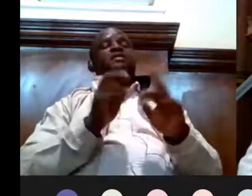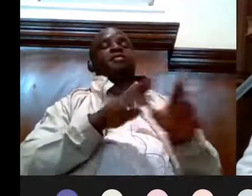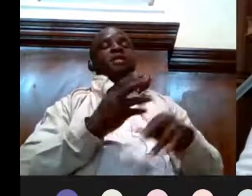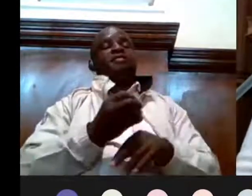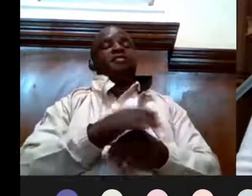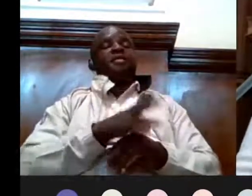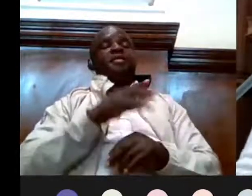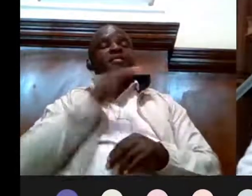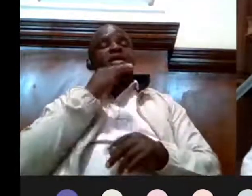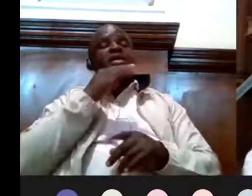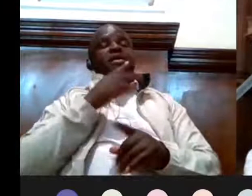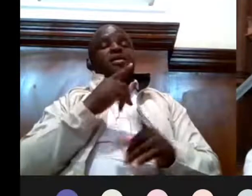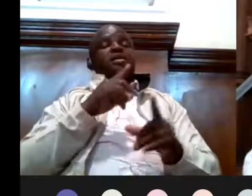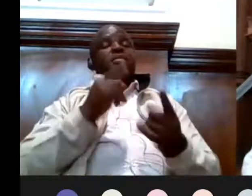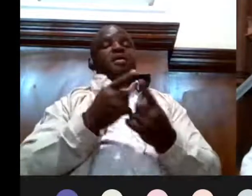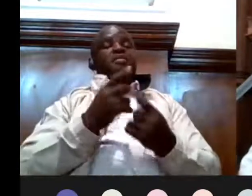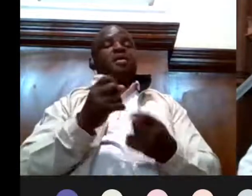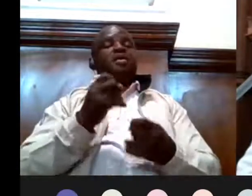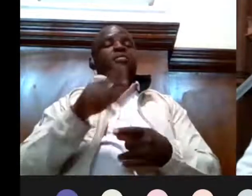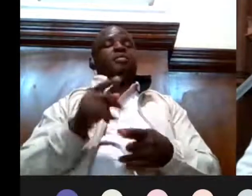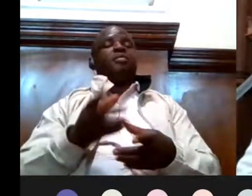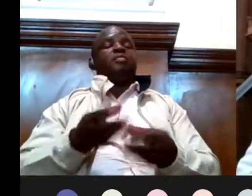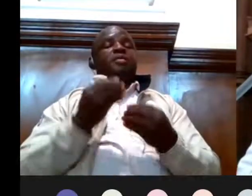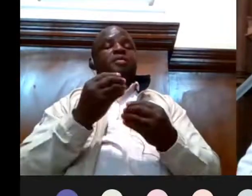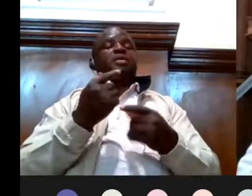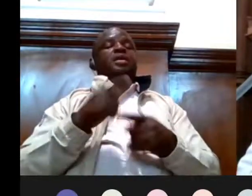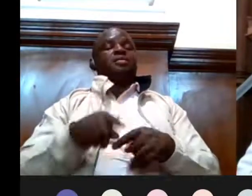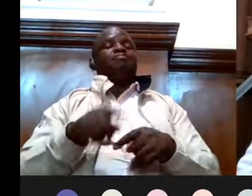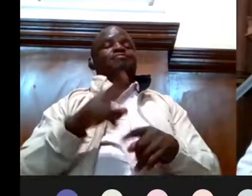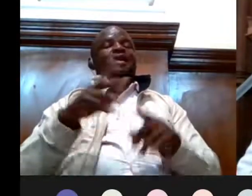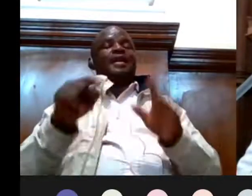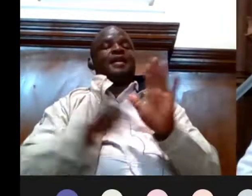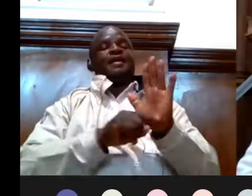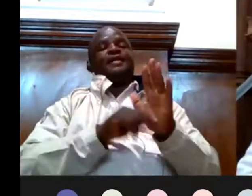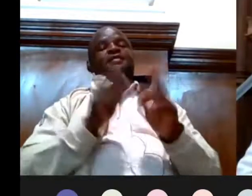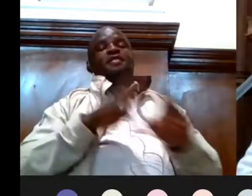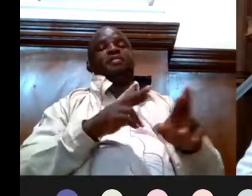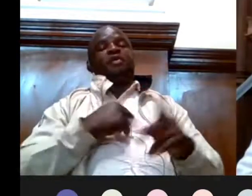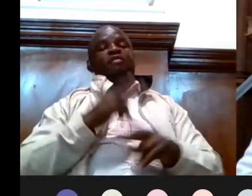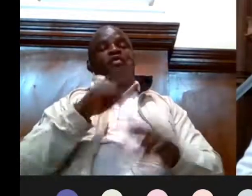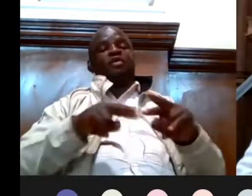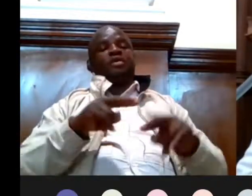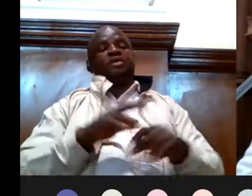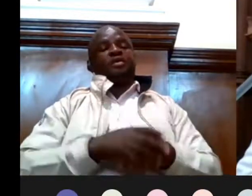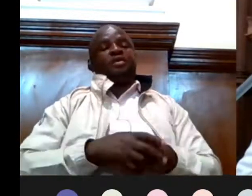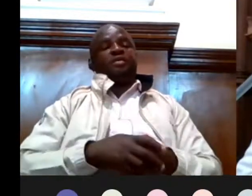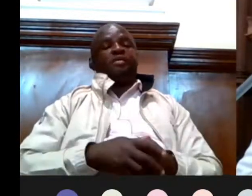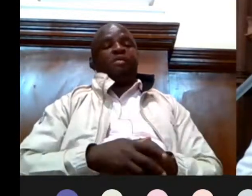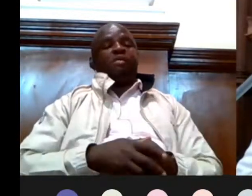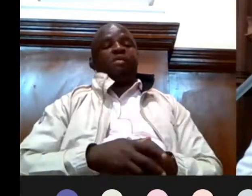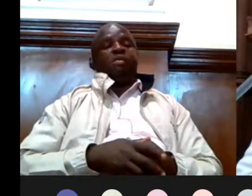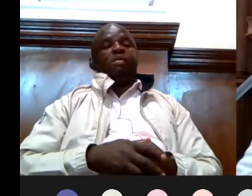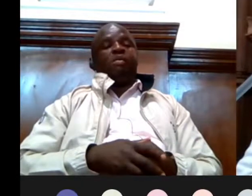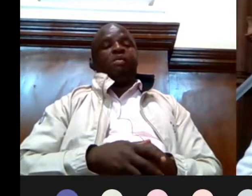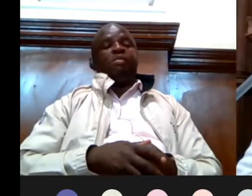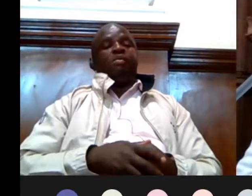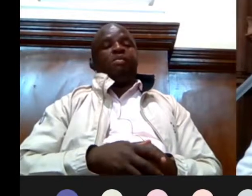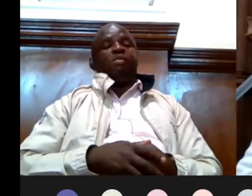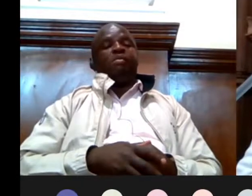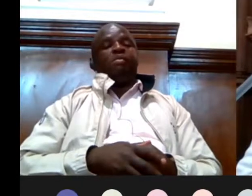the department with a finding of wasteful and fruitless expenditure for all the legal costs.